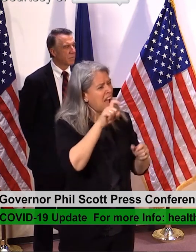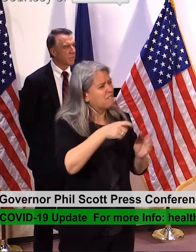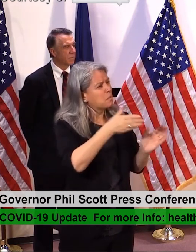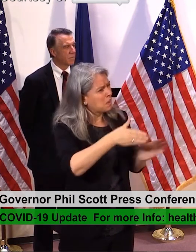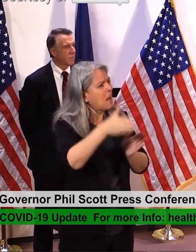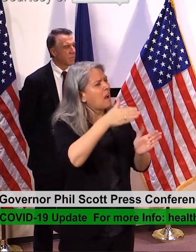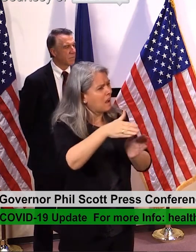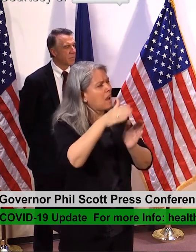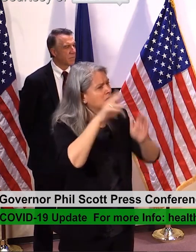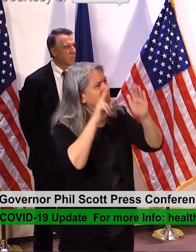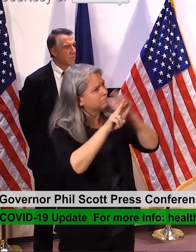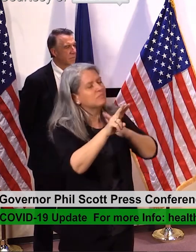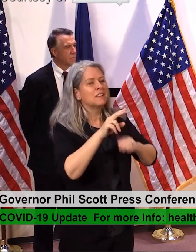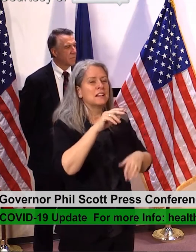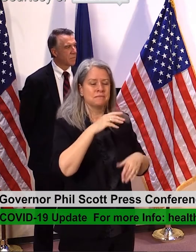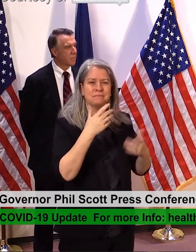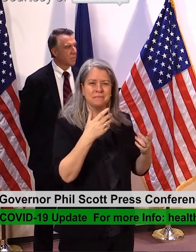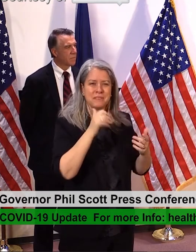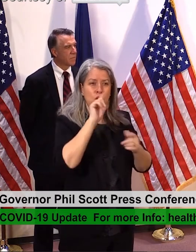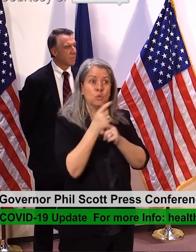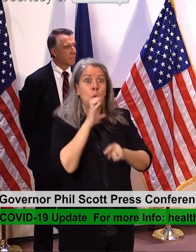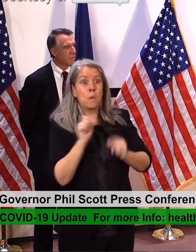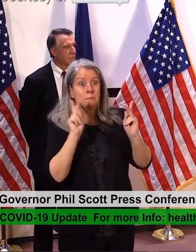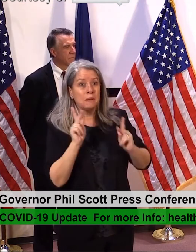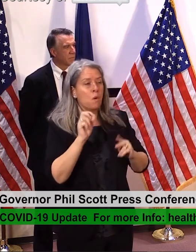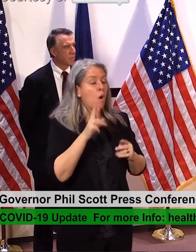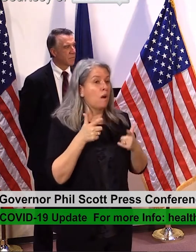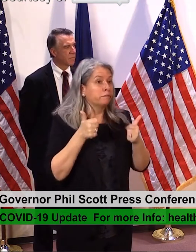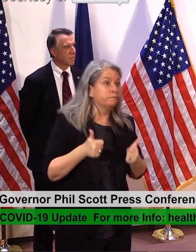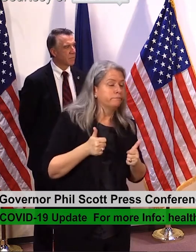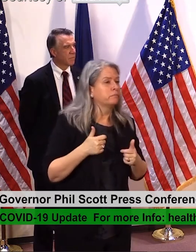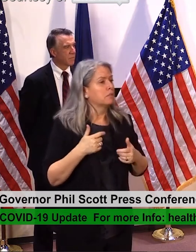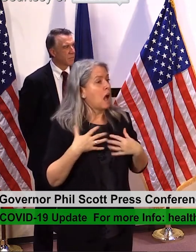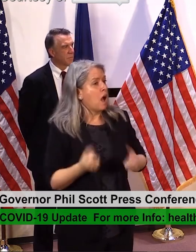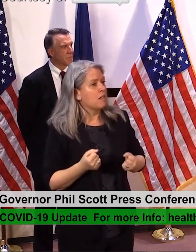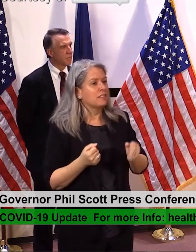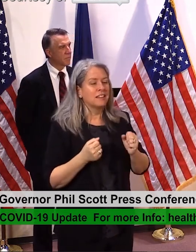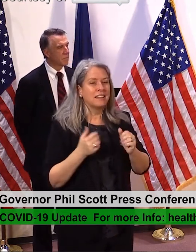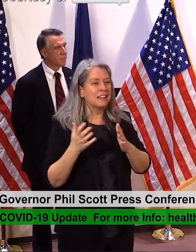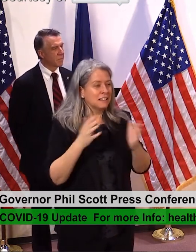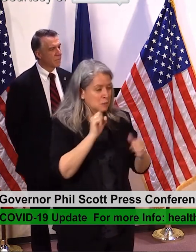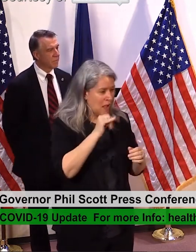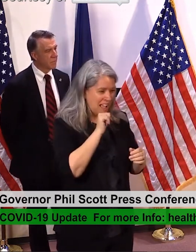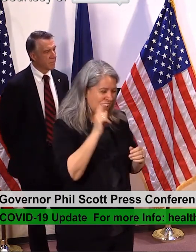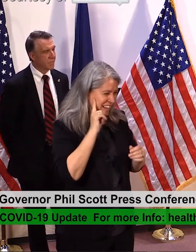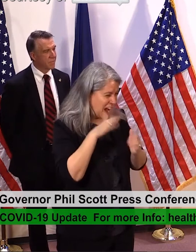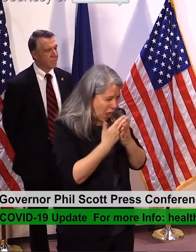planning considering factors like that as well. So without hearing every word you said, did I answer enough?